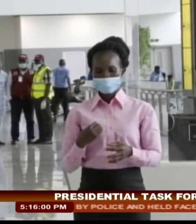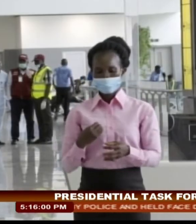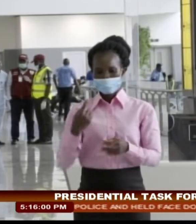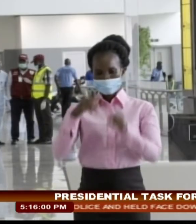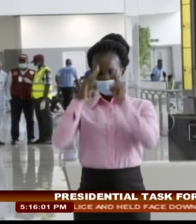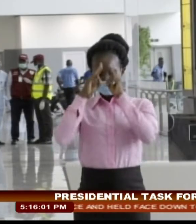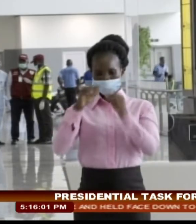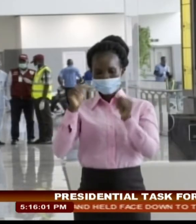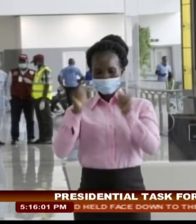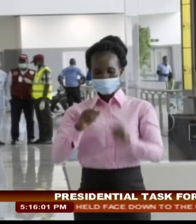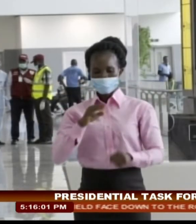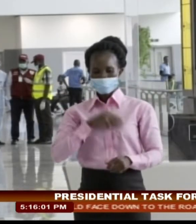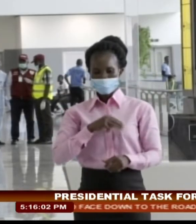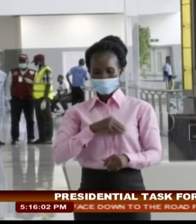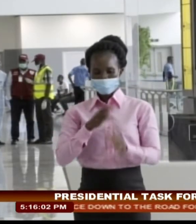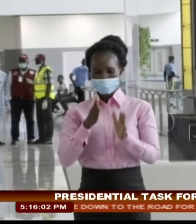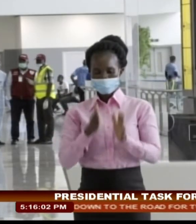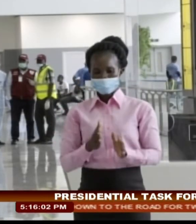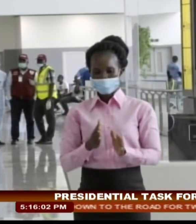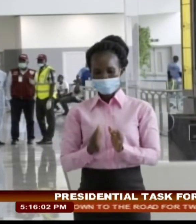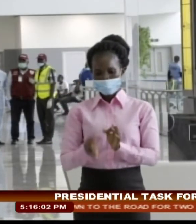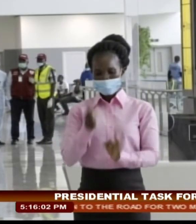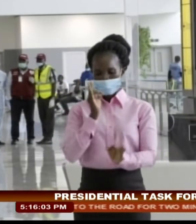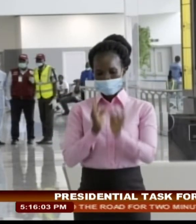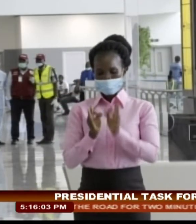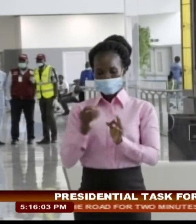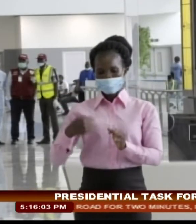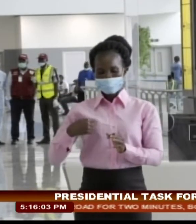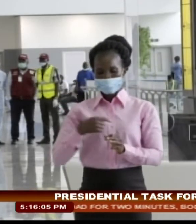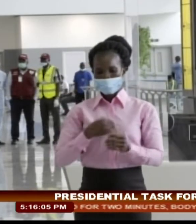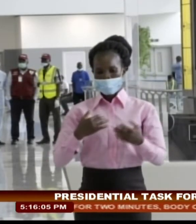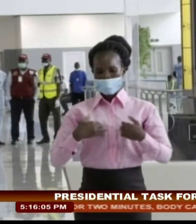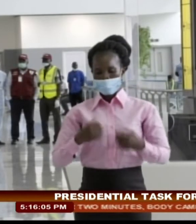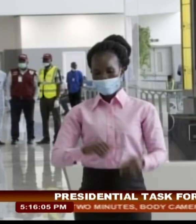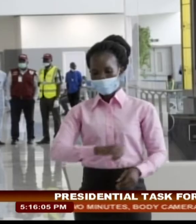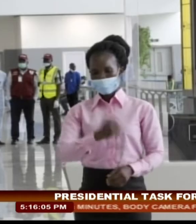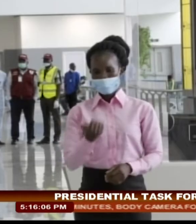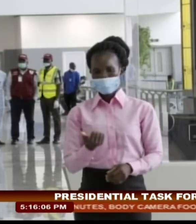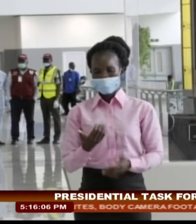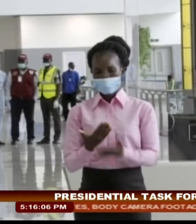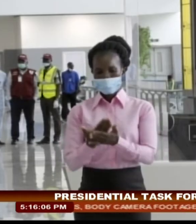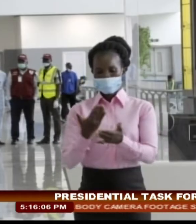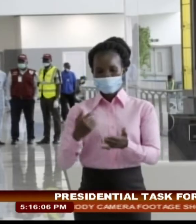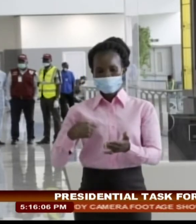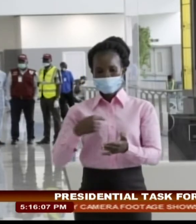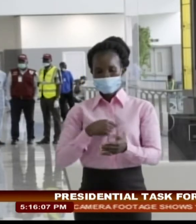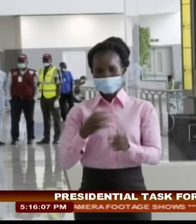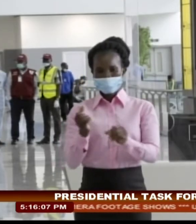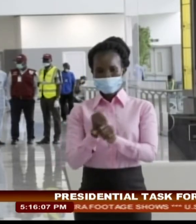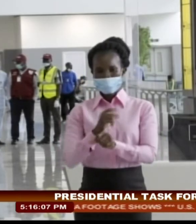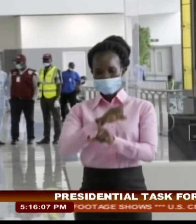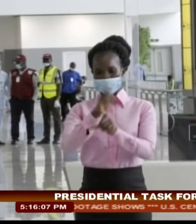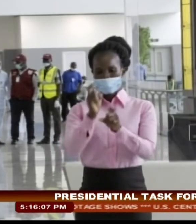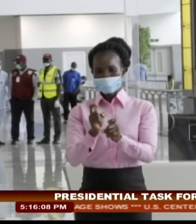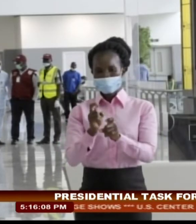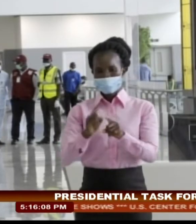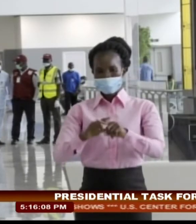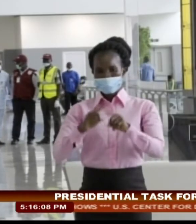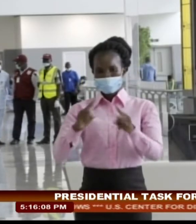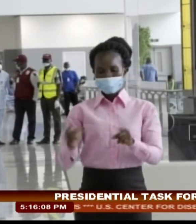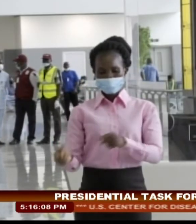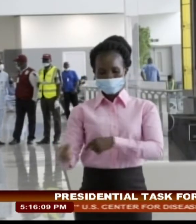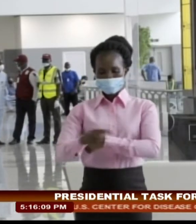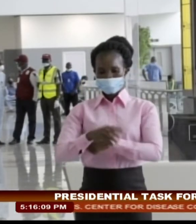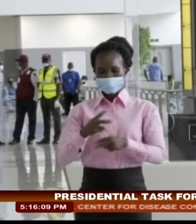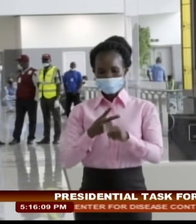honorable ministers, if we have any, before we take your questions. But today is also a significant